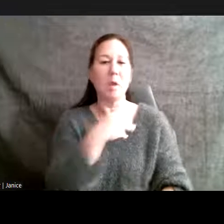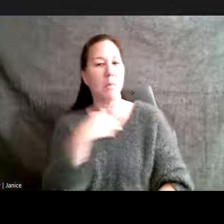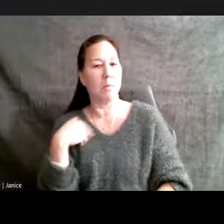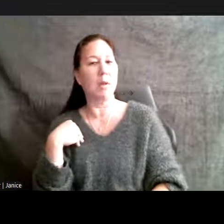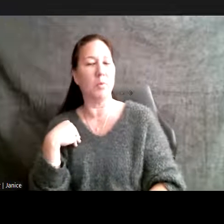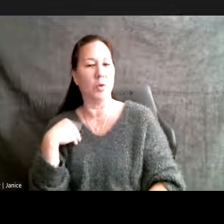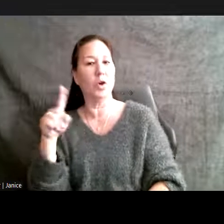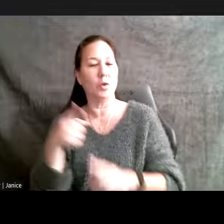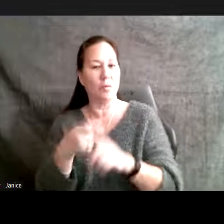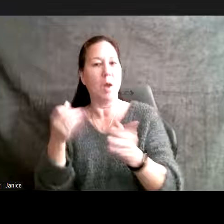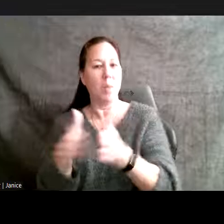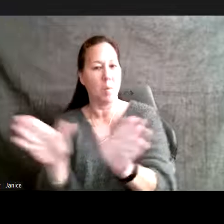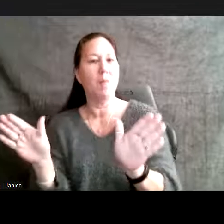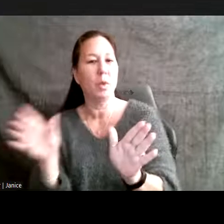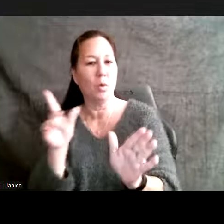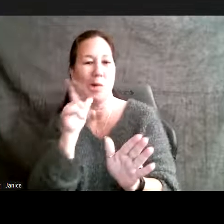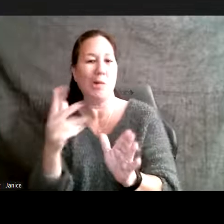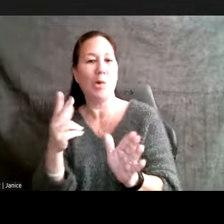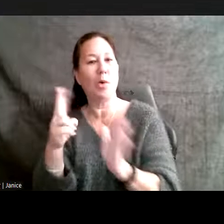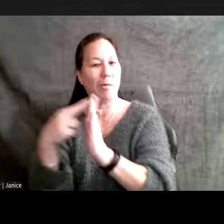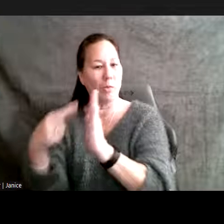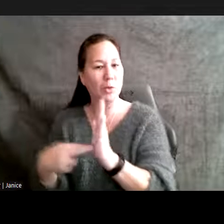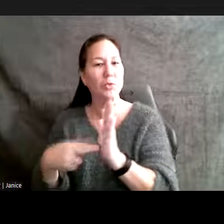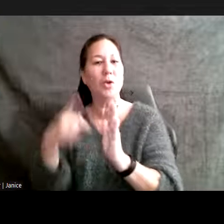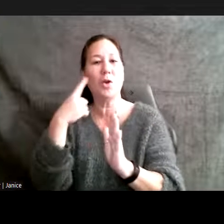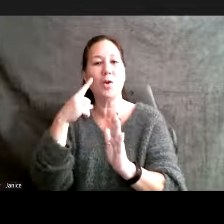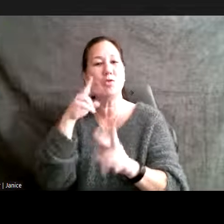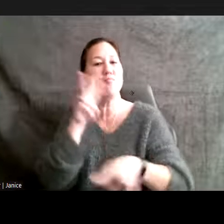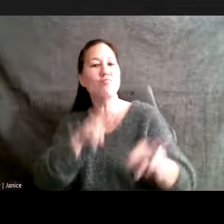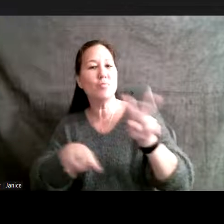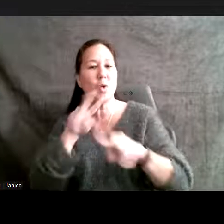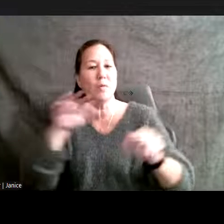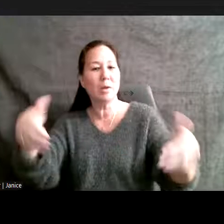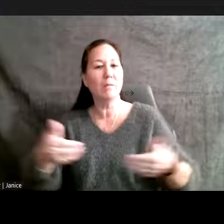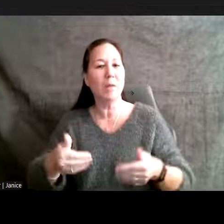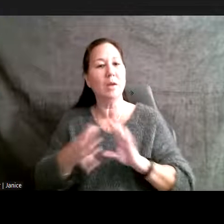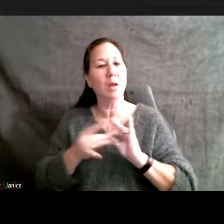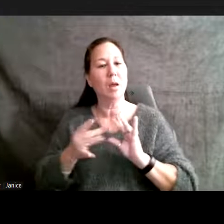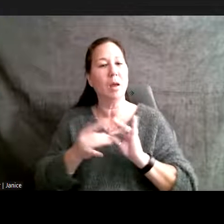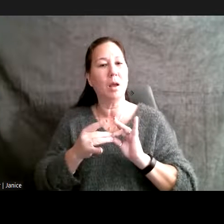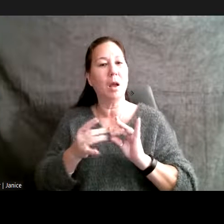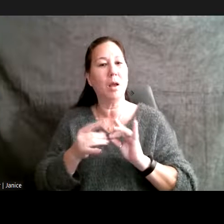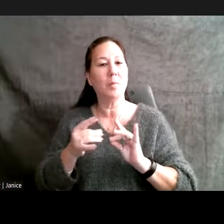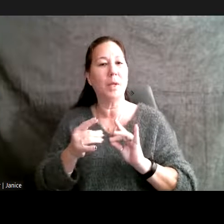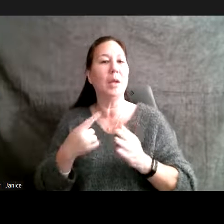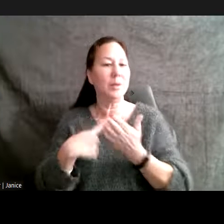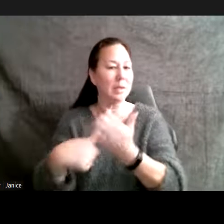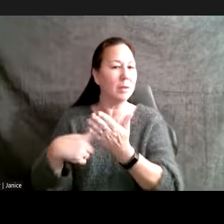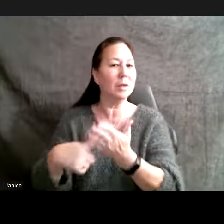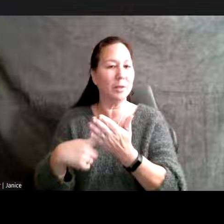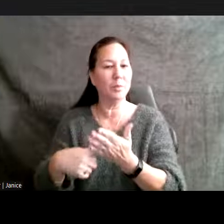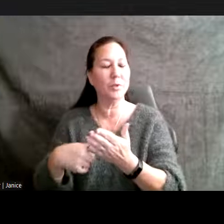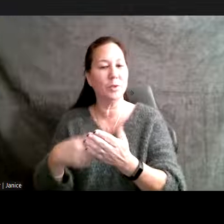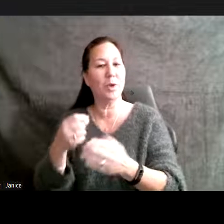invited to comment on the deliberations of the council. Val, could we go to the next